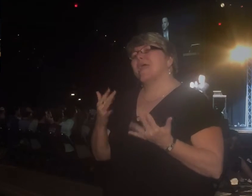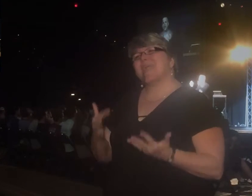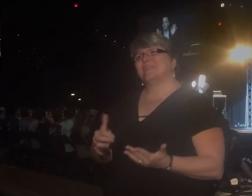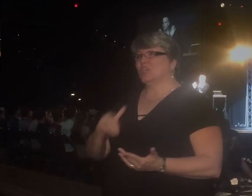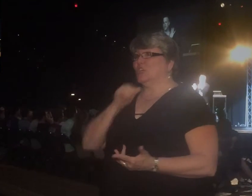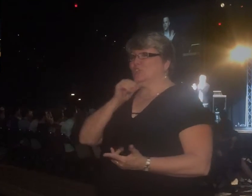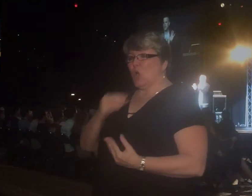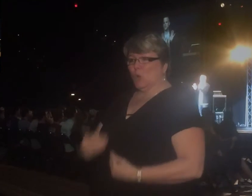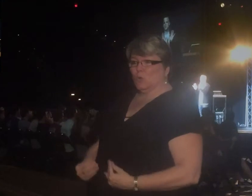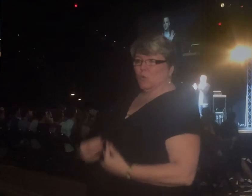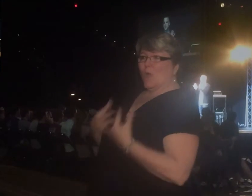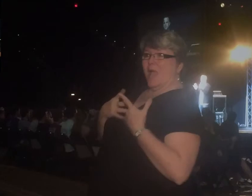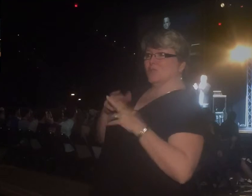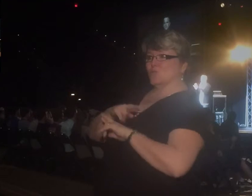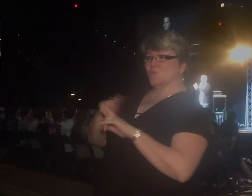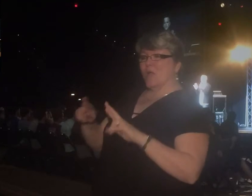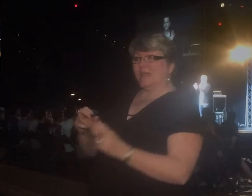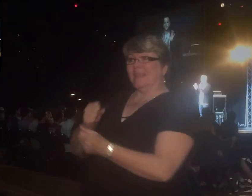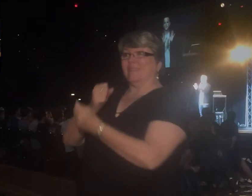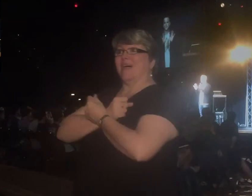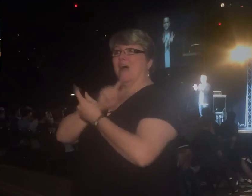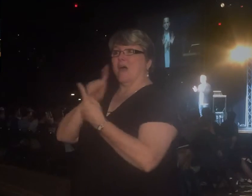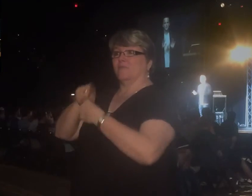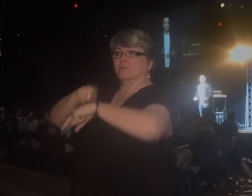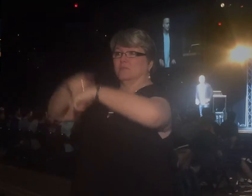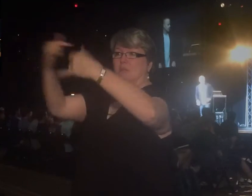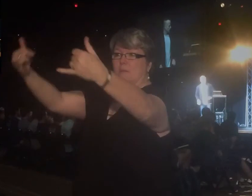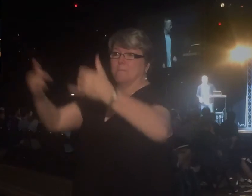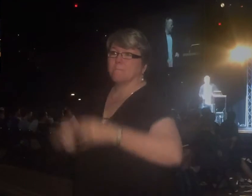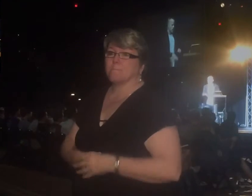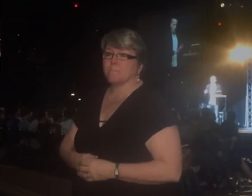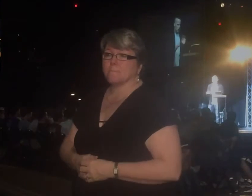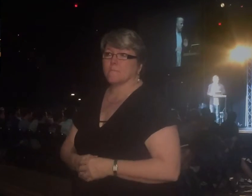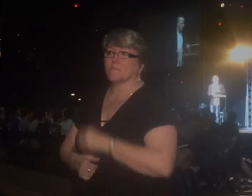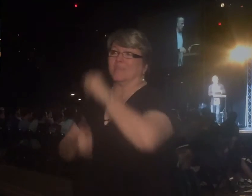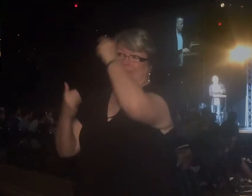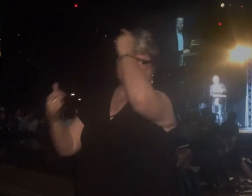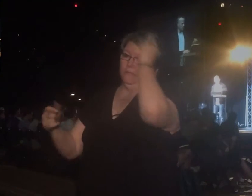Wait. Don't arouse and awaken love until it pleases.